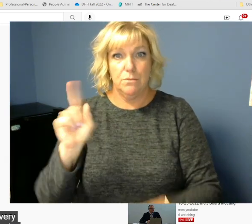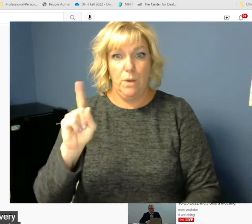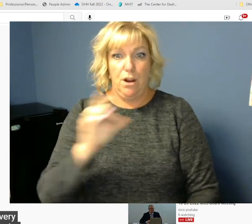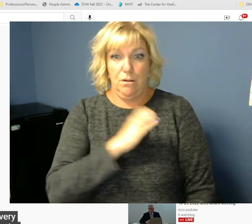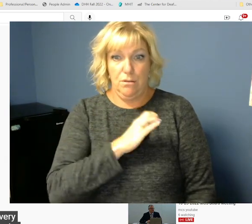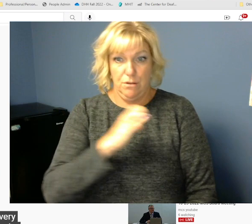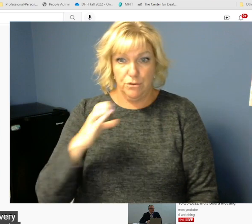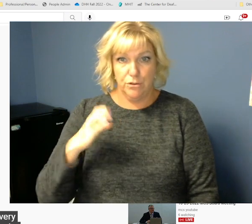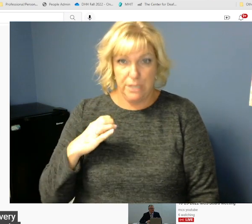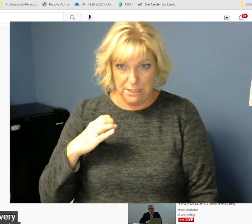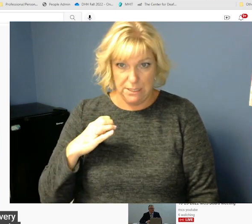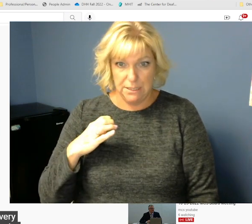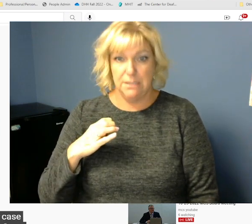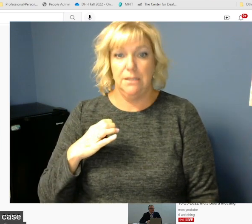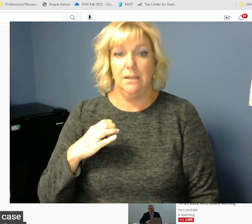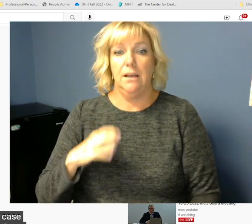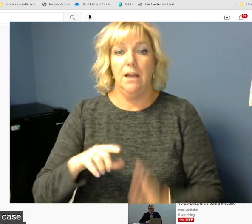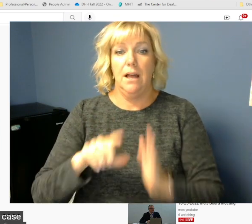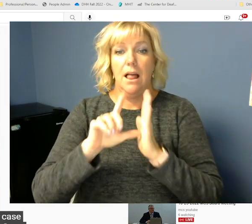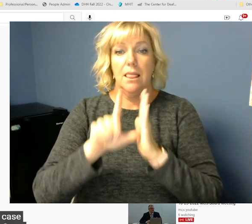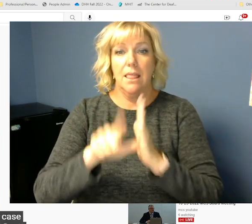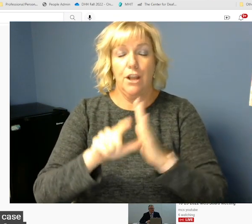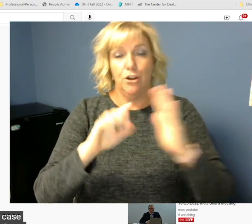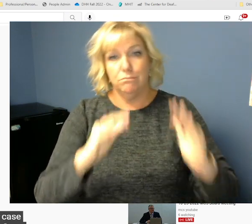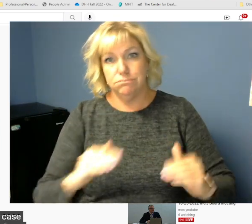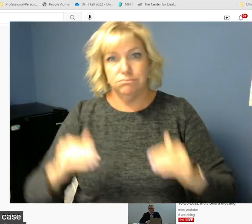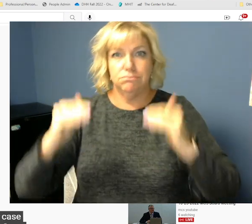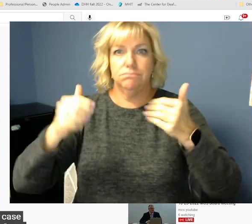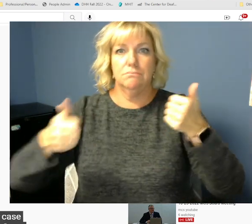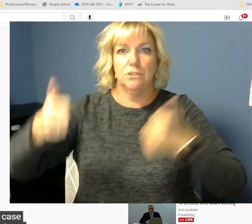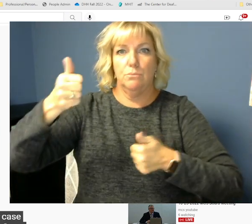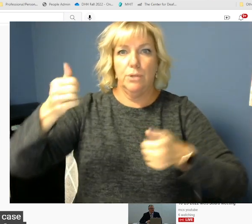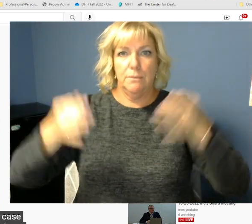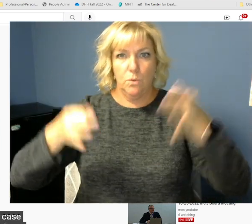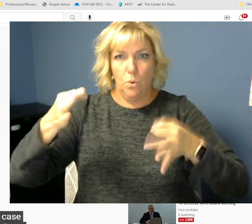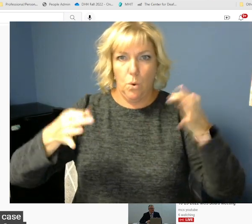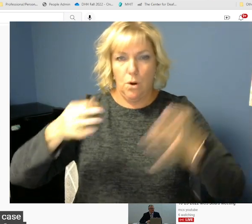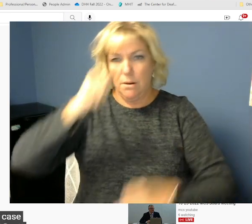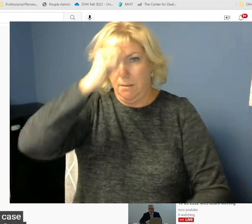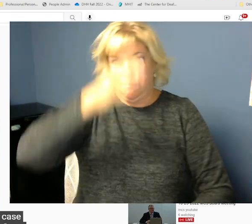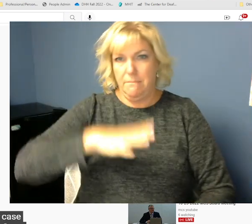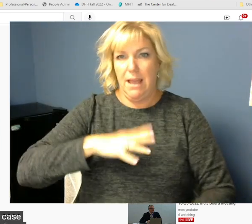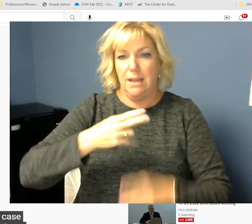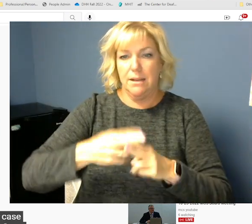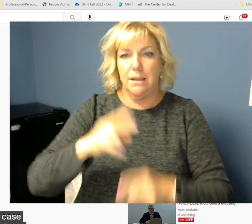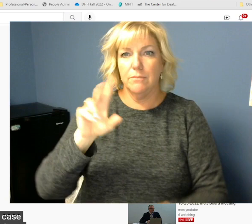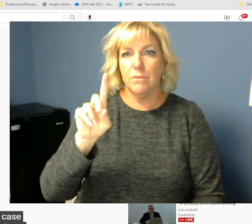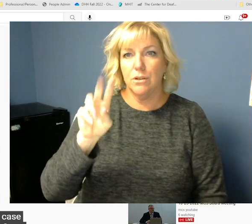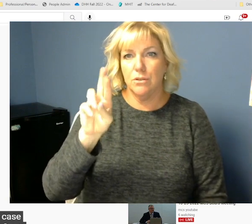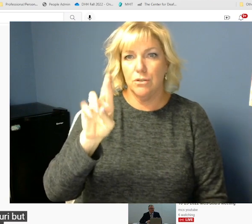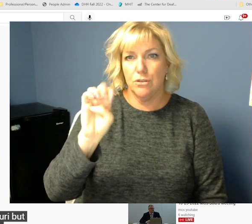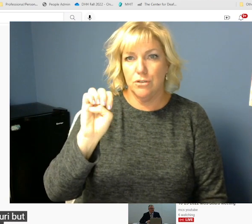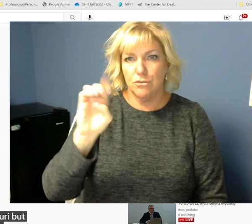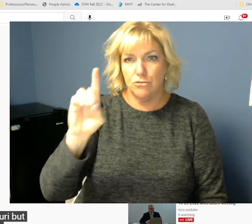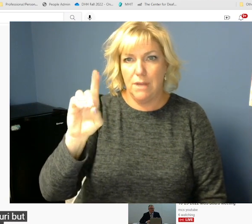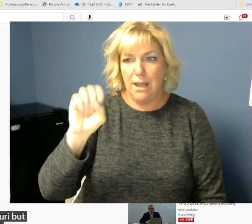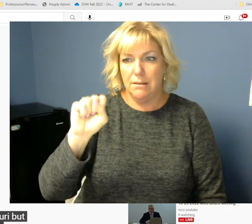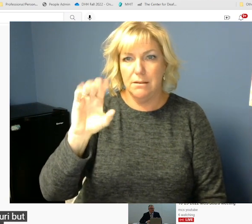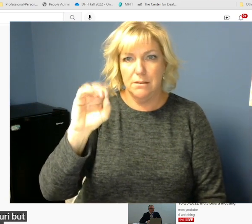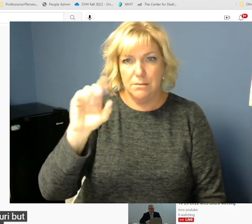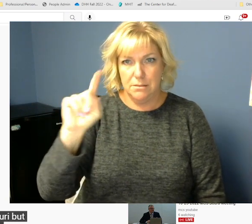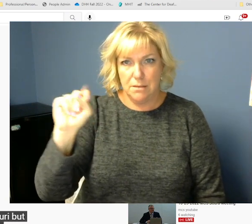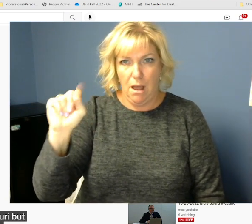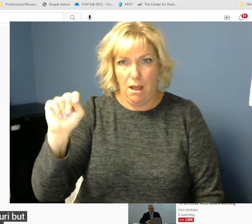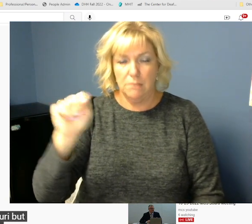Congress to the halls of the Supreme Court with the case of Dred Scott. What happens is Dred Scott was an